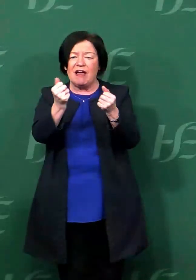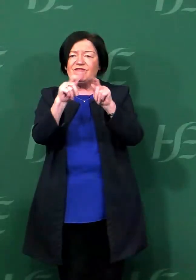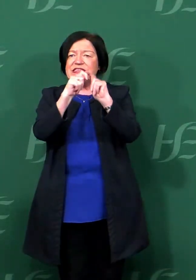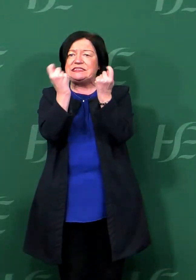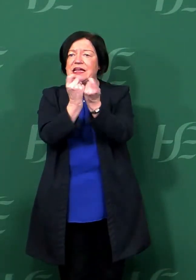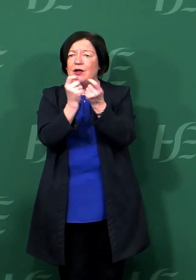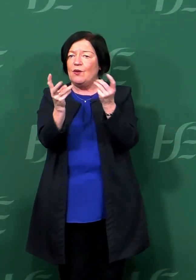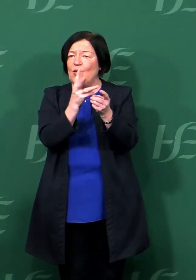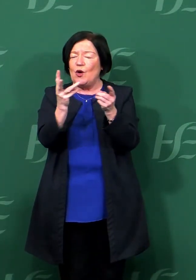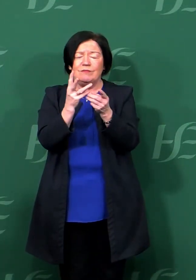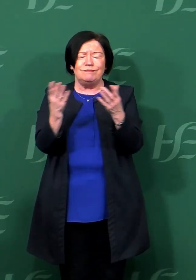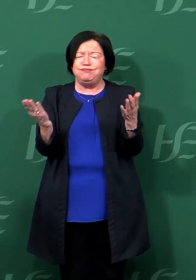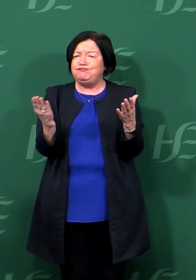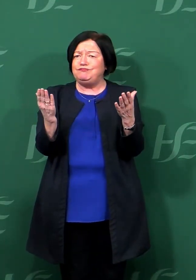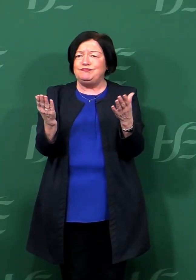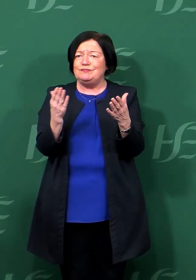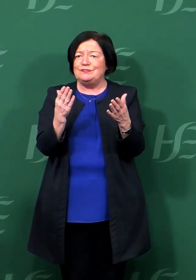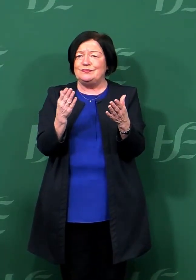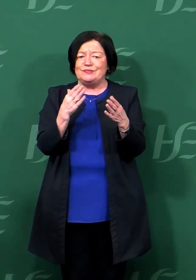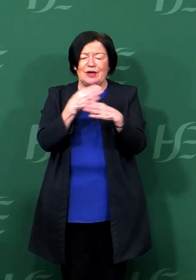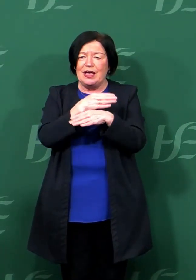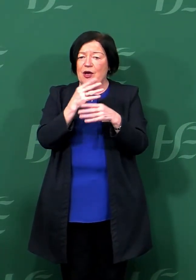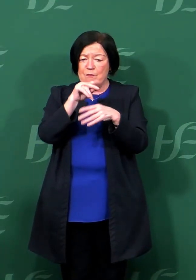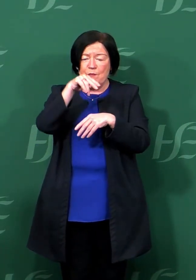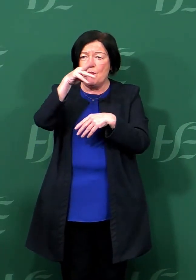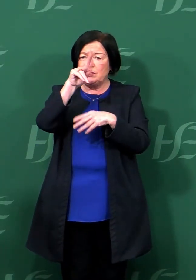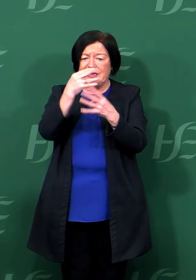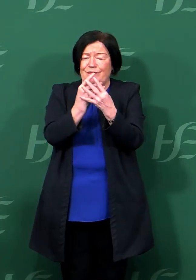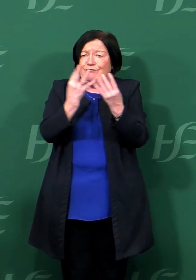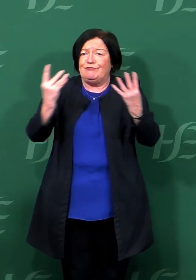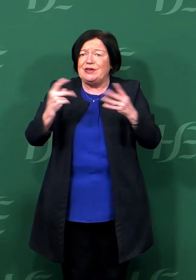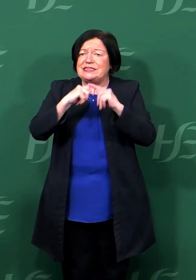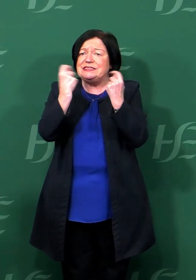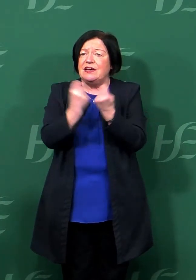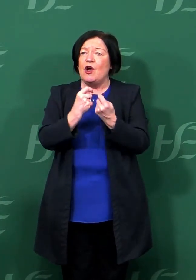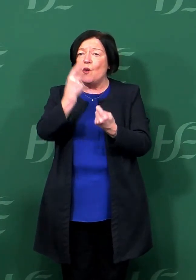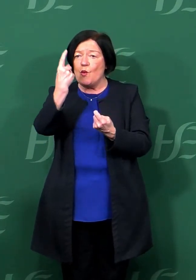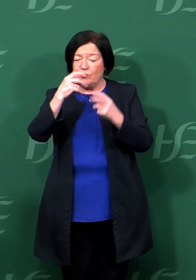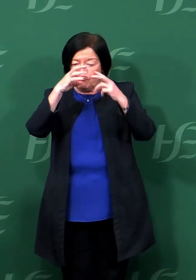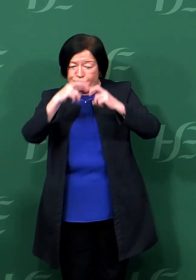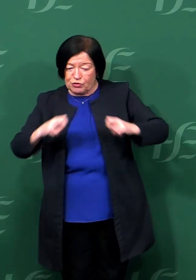that work really in a multidisciplinary way. So one